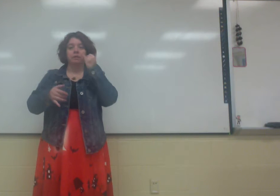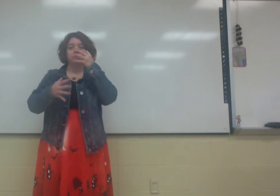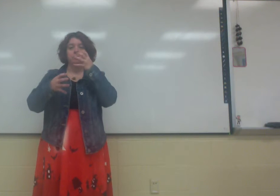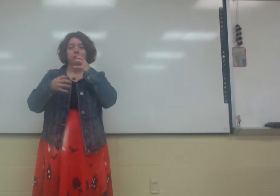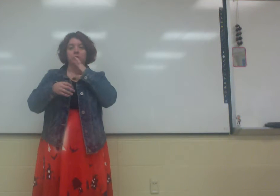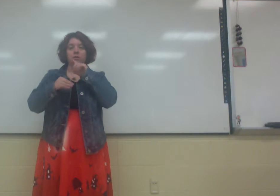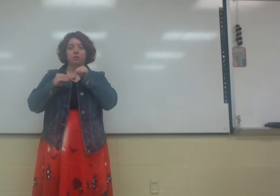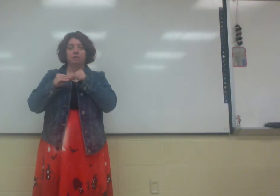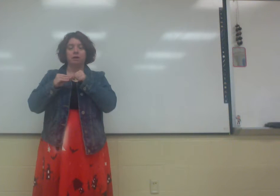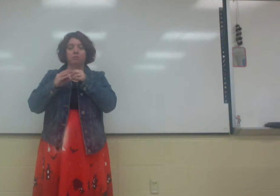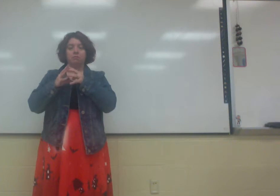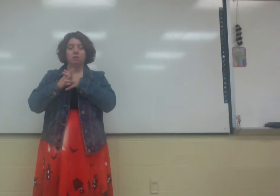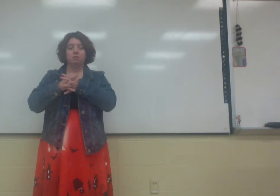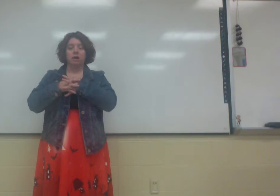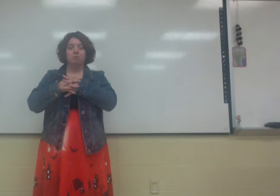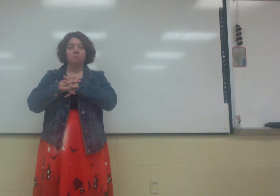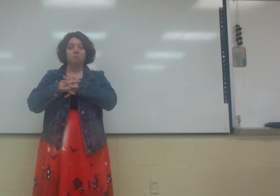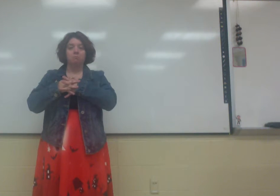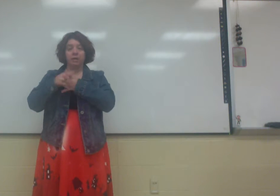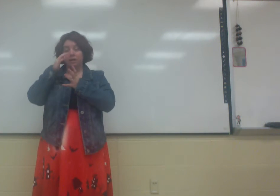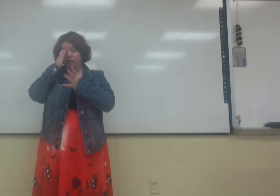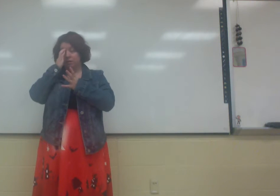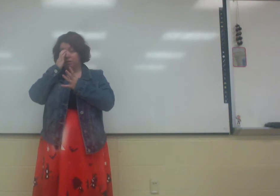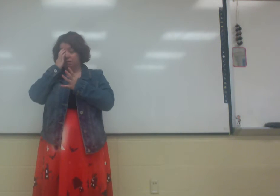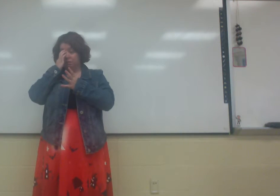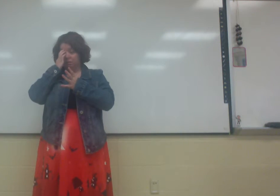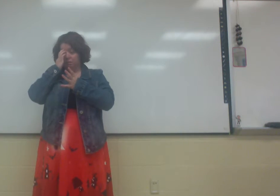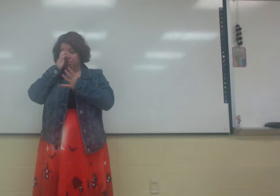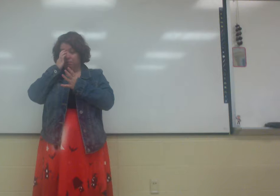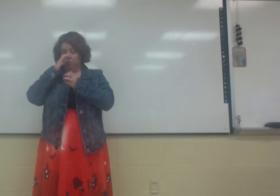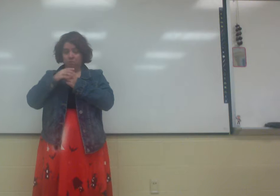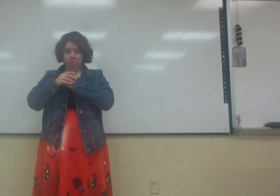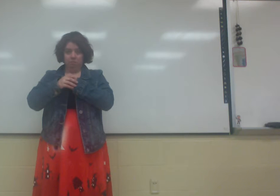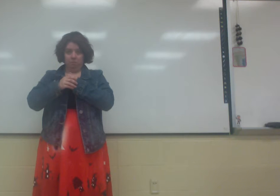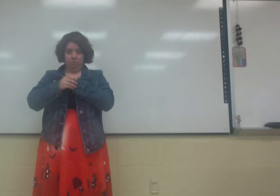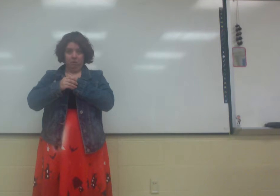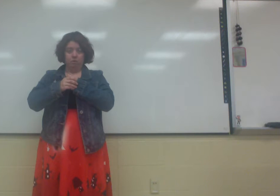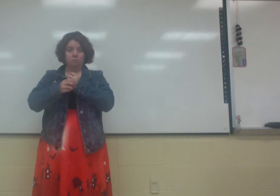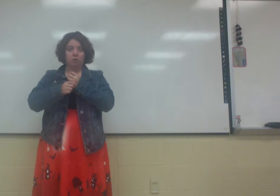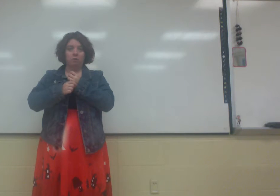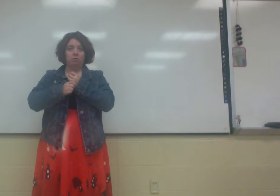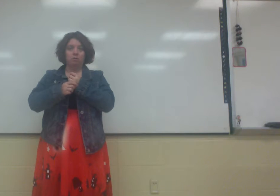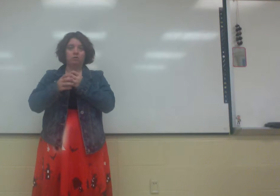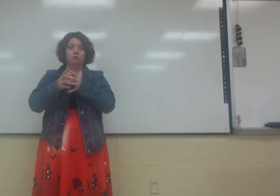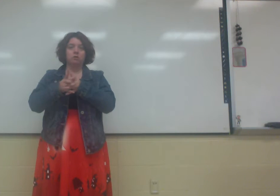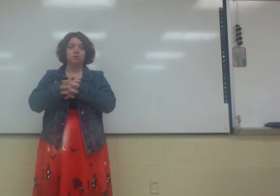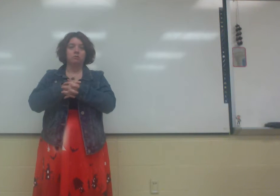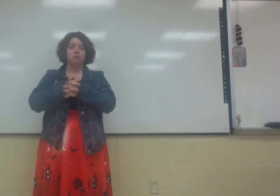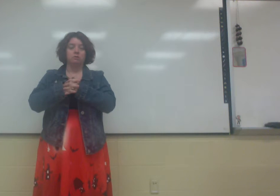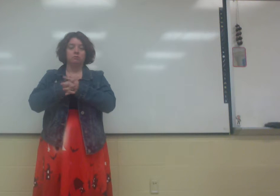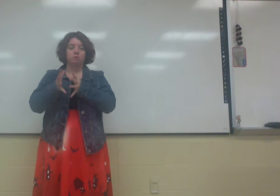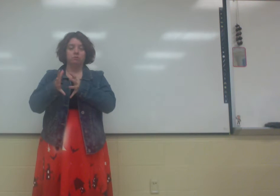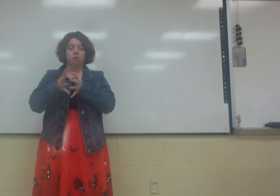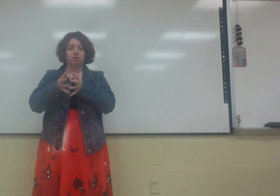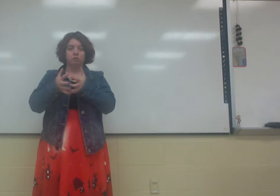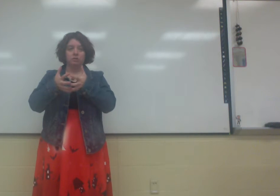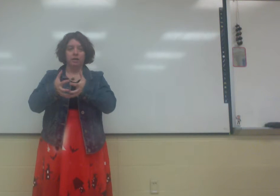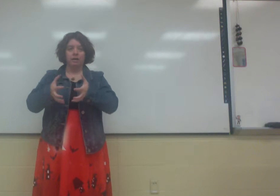you want to talk about, how big or small the bowl is, you can show the